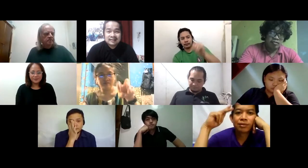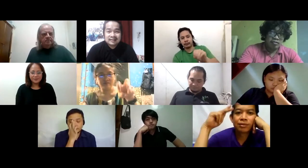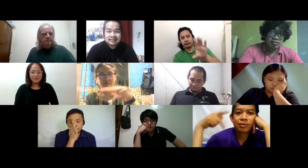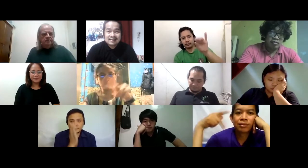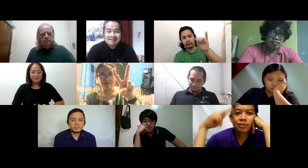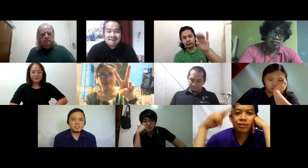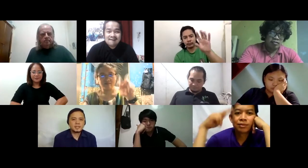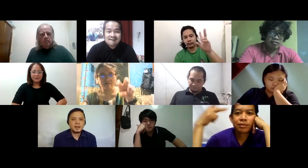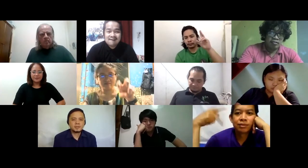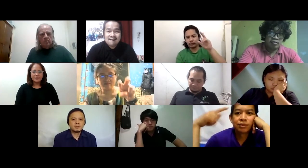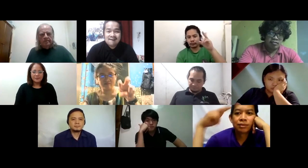Just Yami